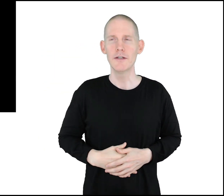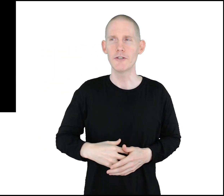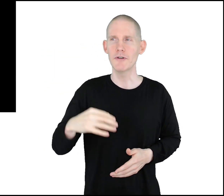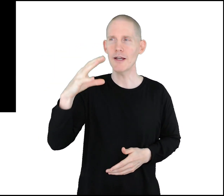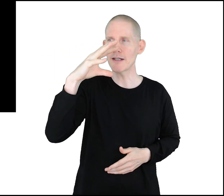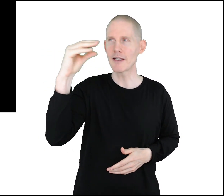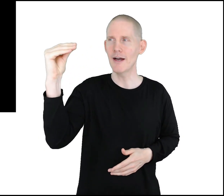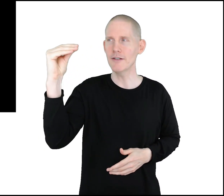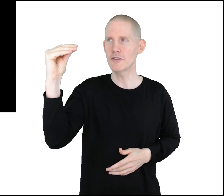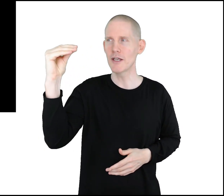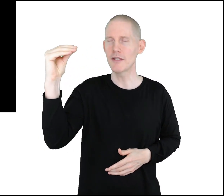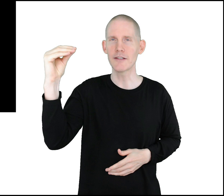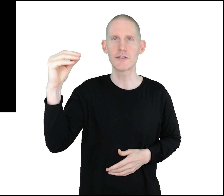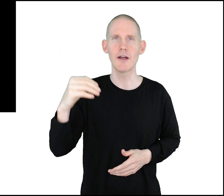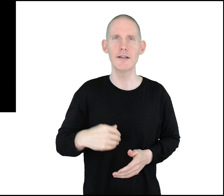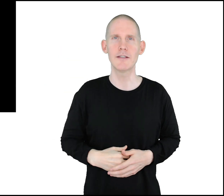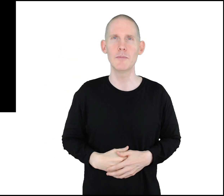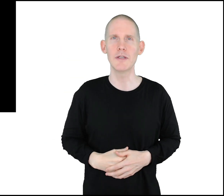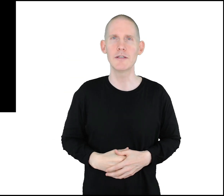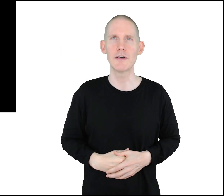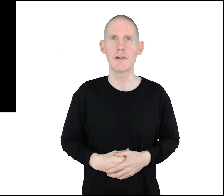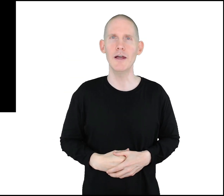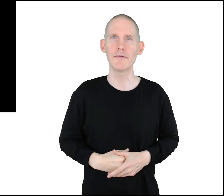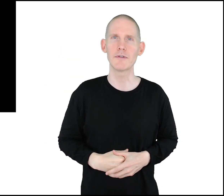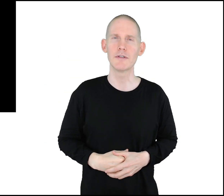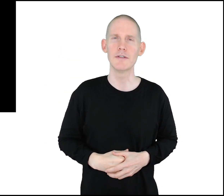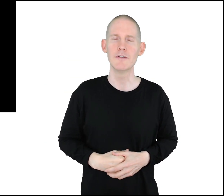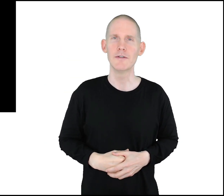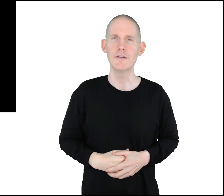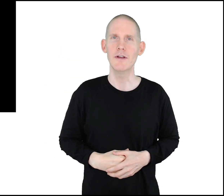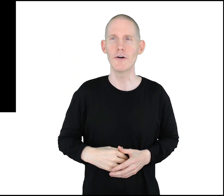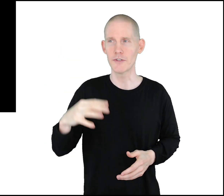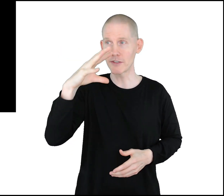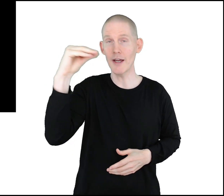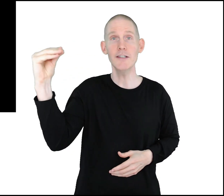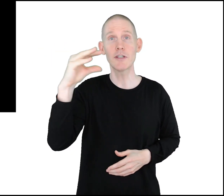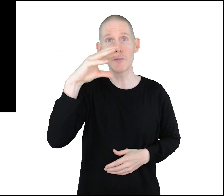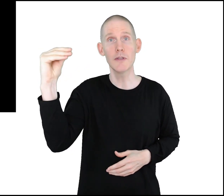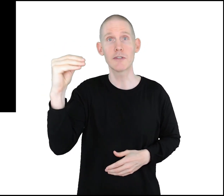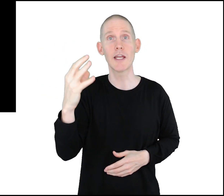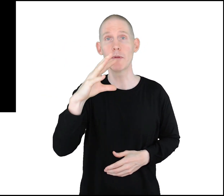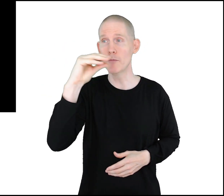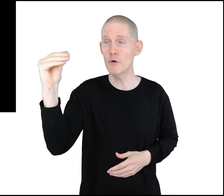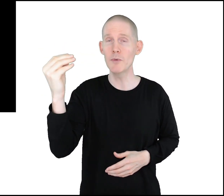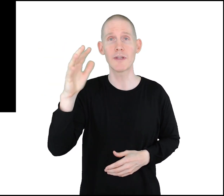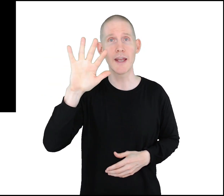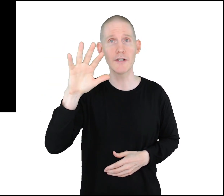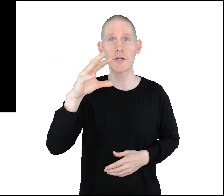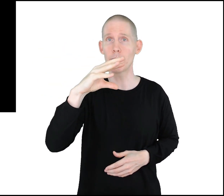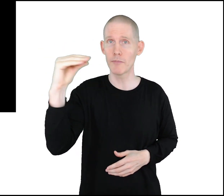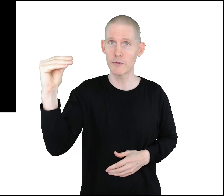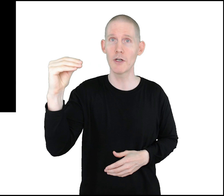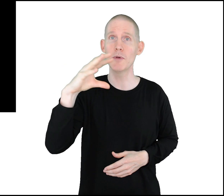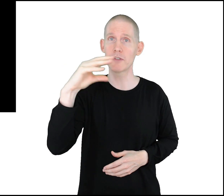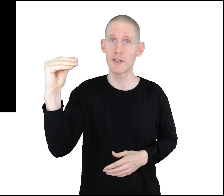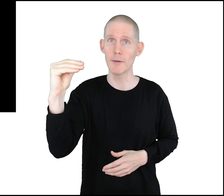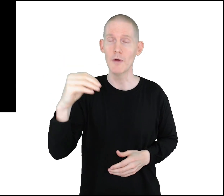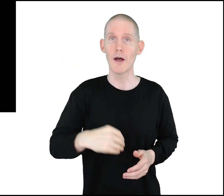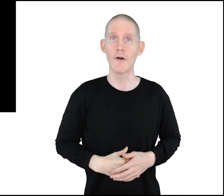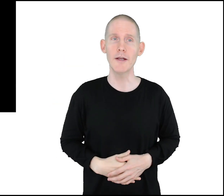you're not going to conjugate that sign to mean left. No, the sign's going to be the same. The movement, the hand shape is going to be the same. All right.